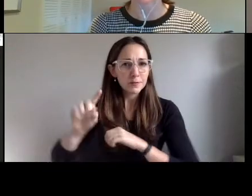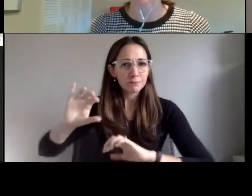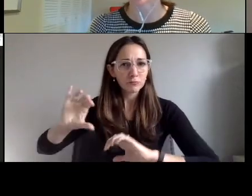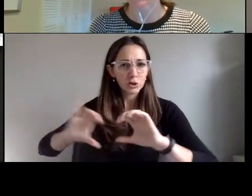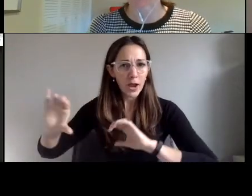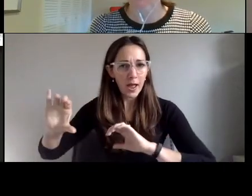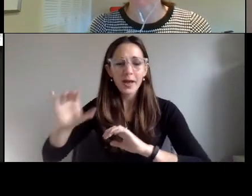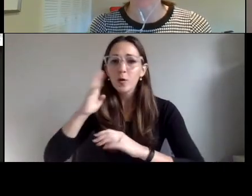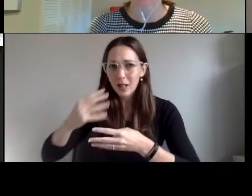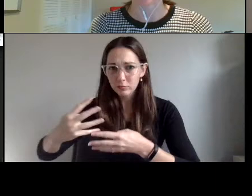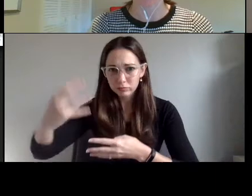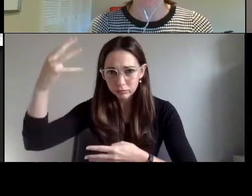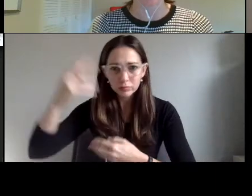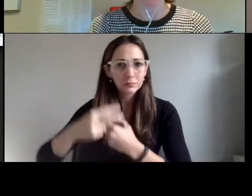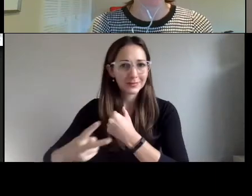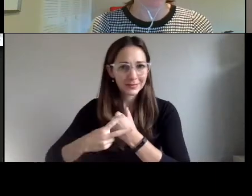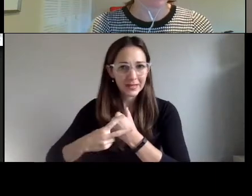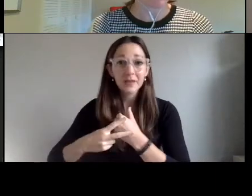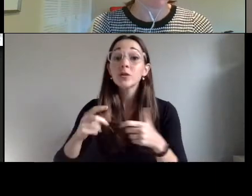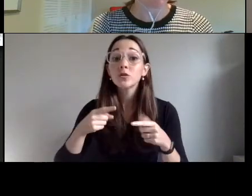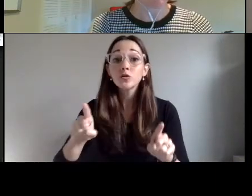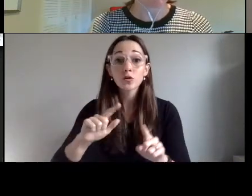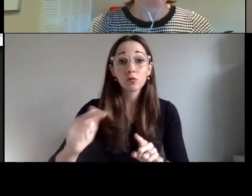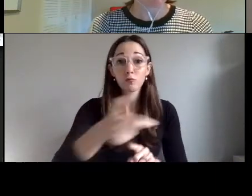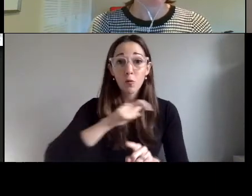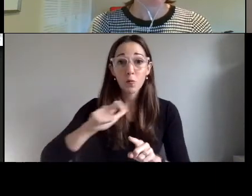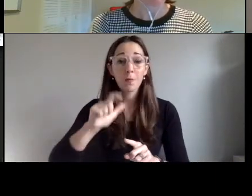of this session, we can make sure that your questions are addressed.